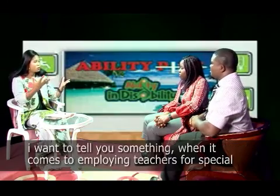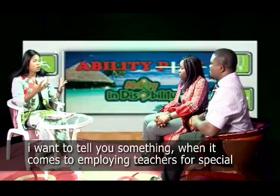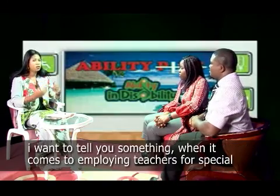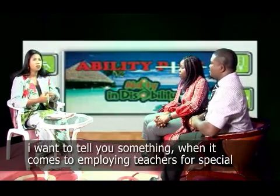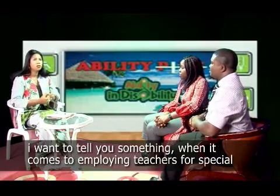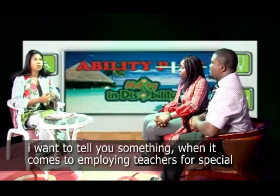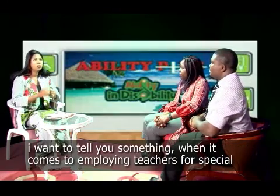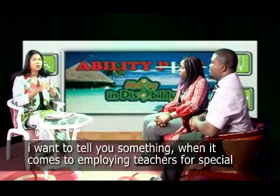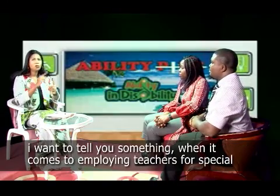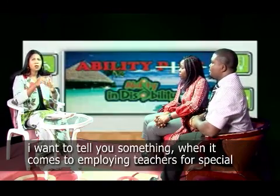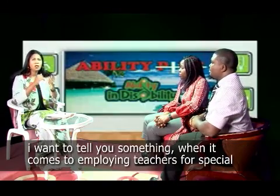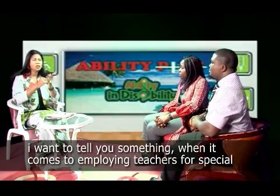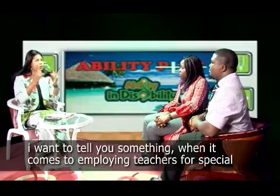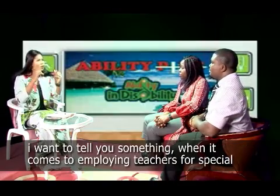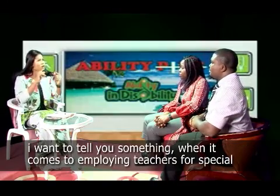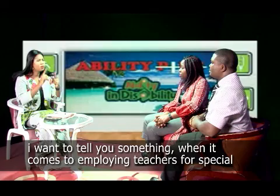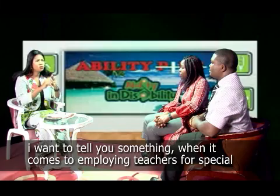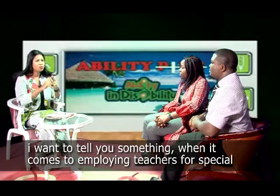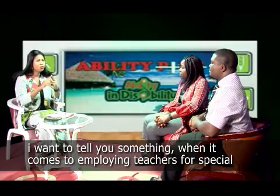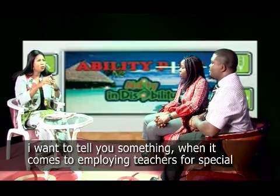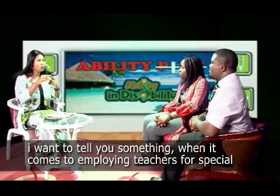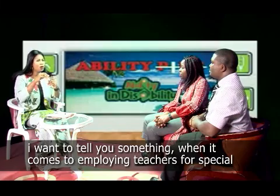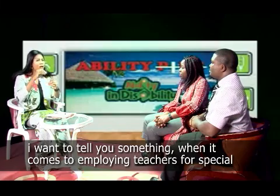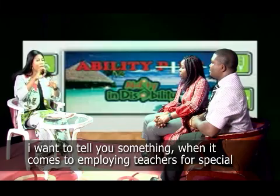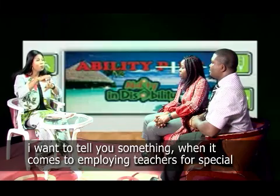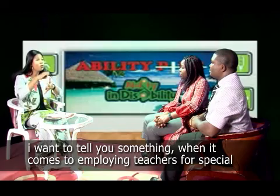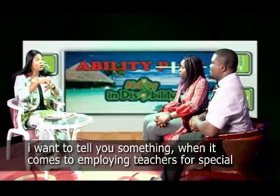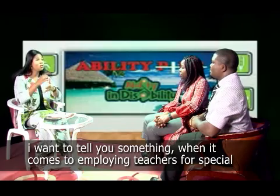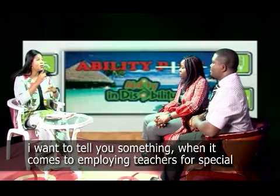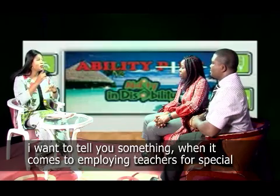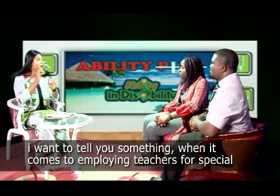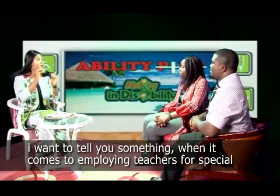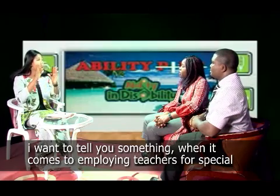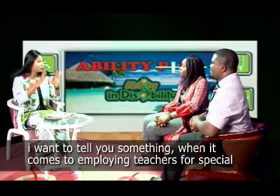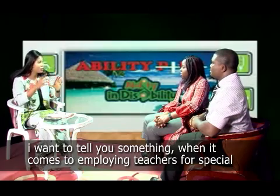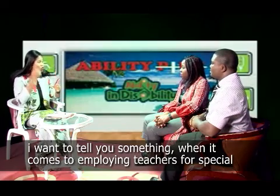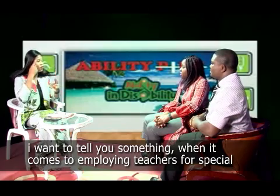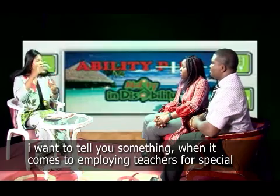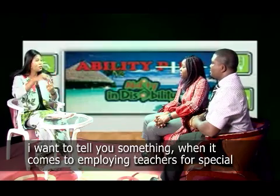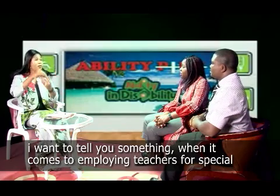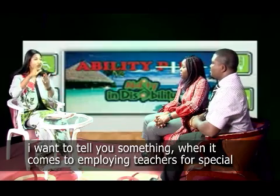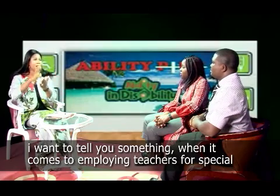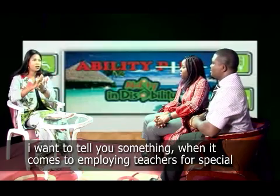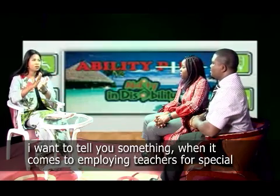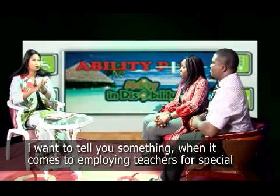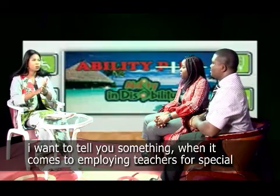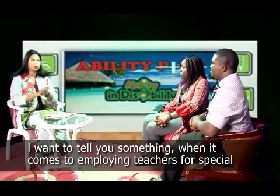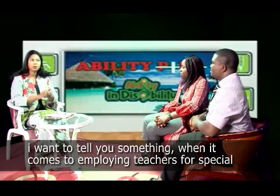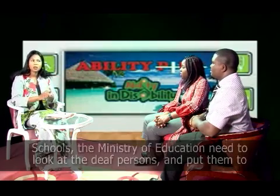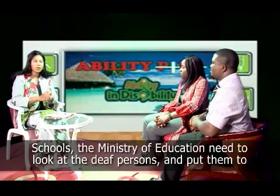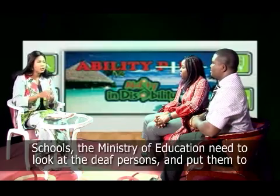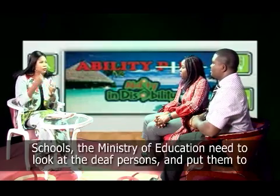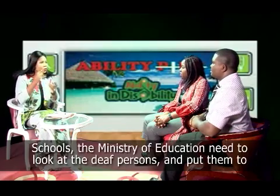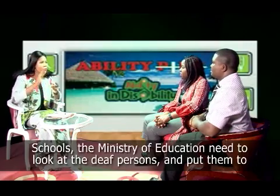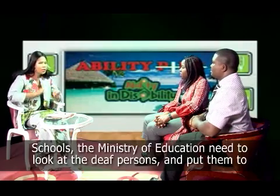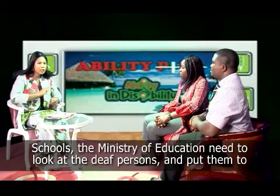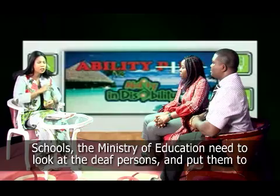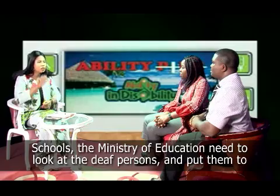I want to tell you something. When it comes to employing teachers for special schools,